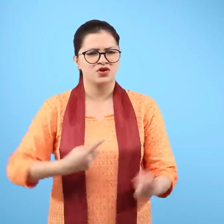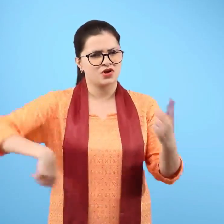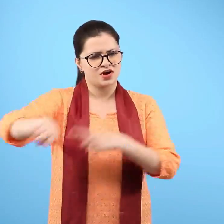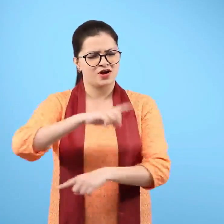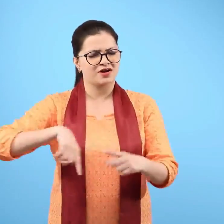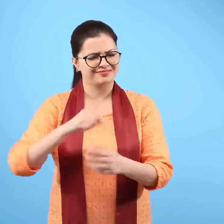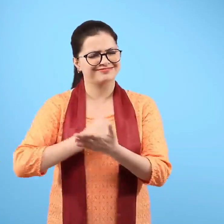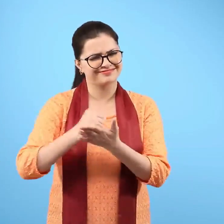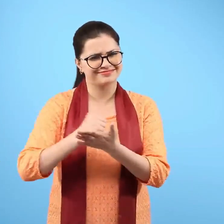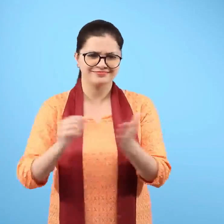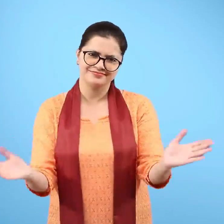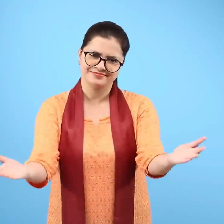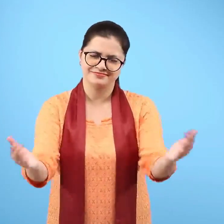Now try this.